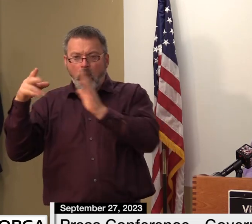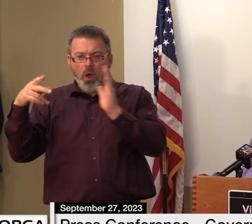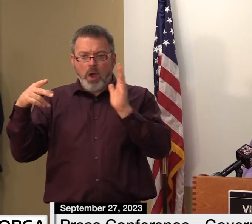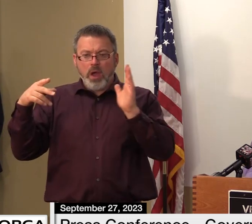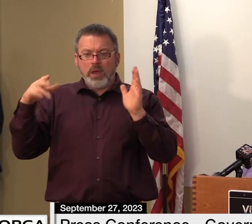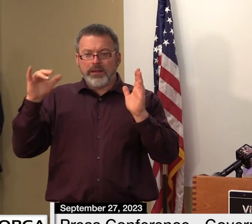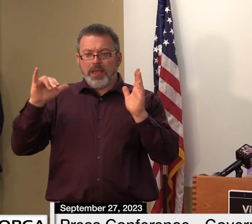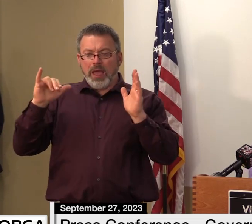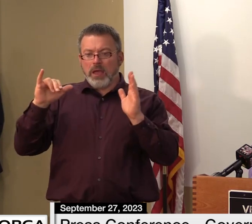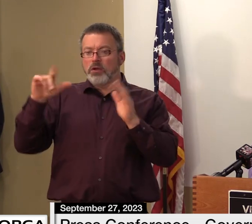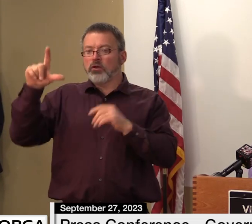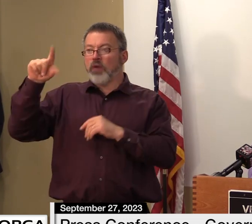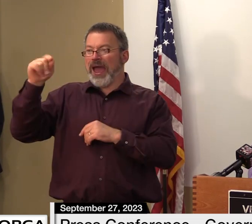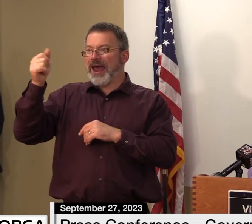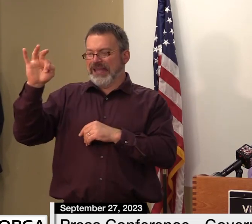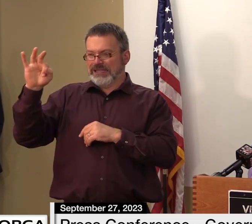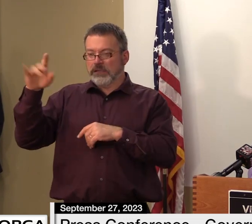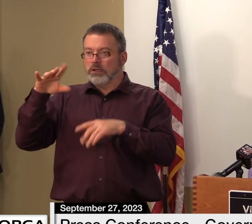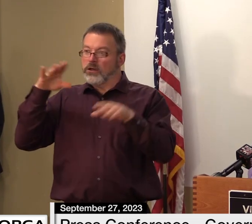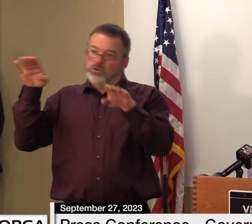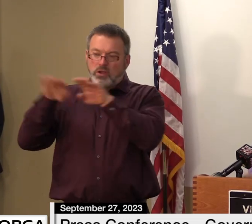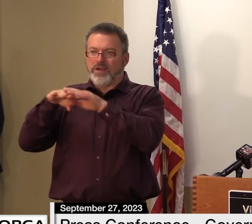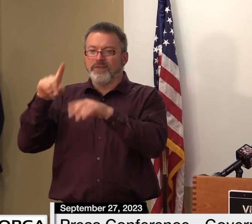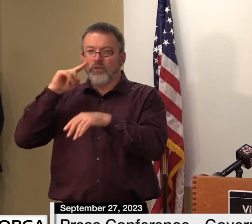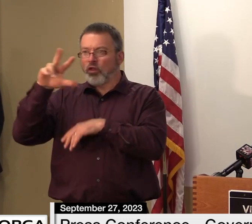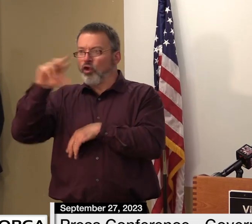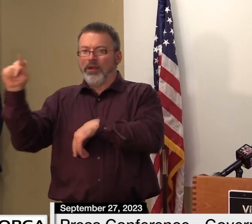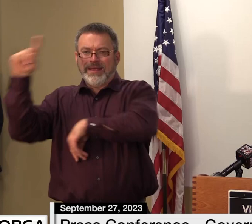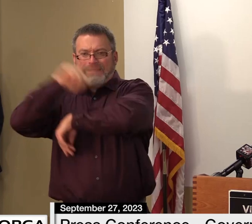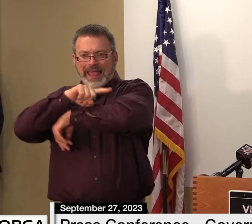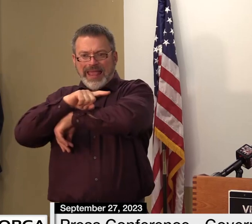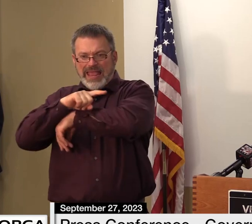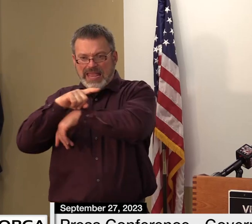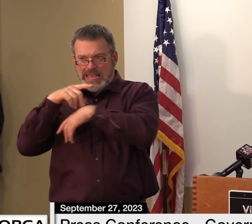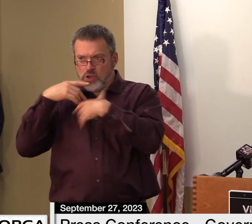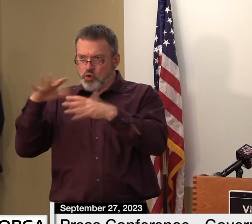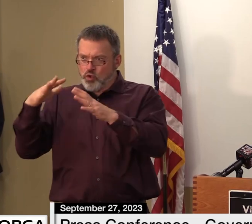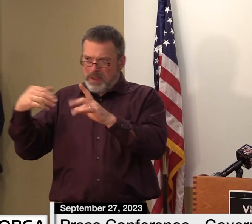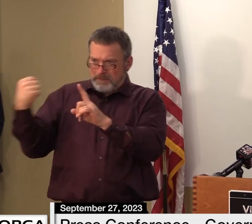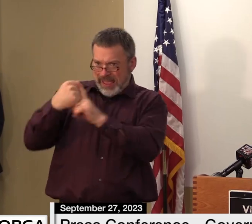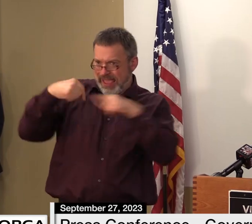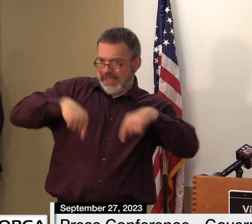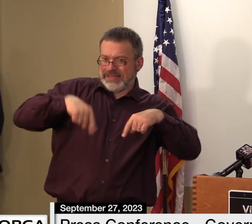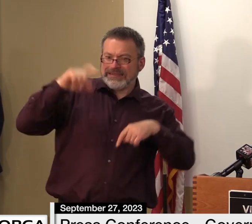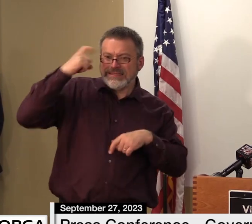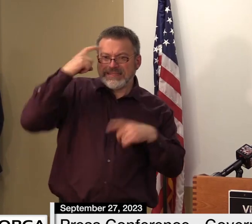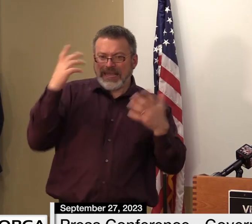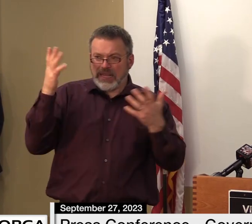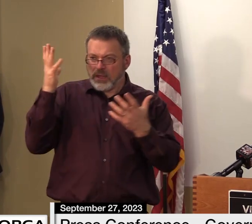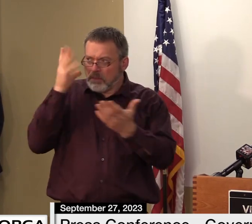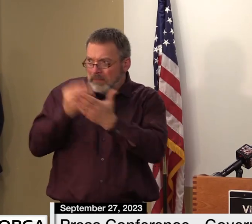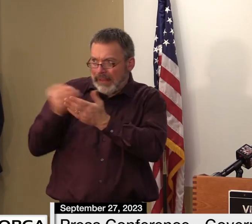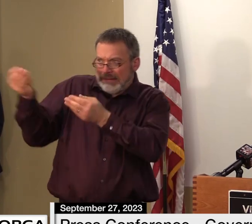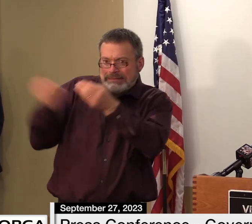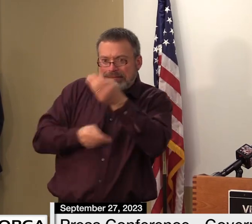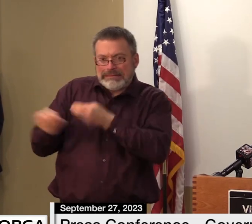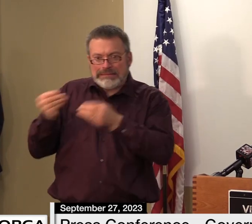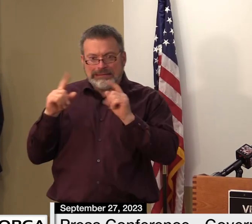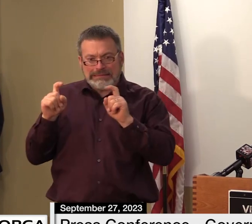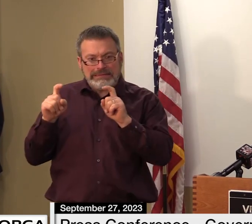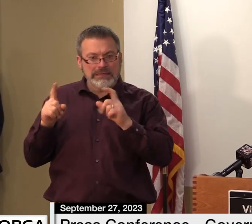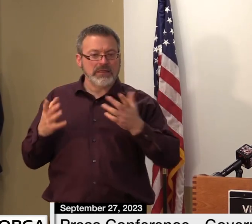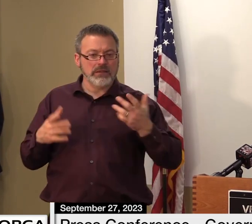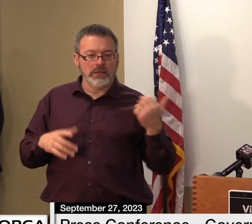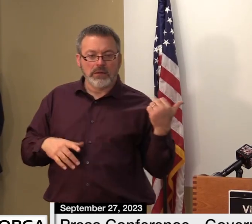that affect how money flows into Vermont? Not to any significant extent specific to our FEMA on